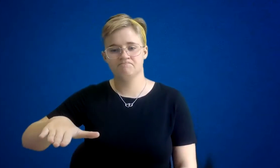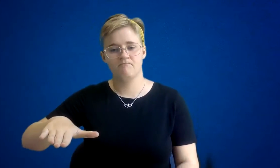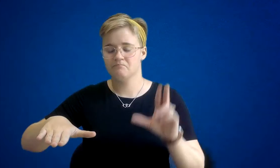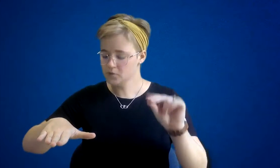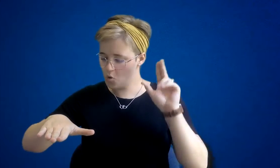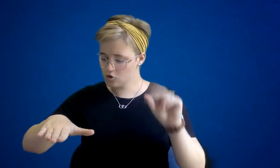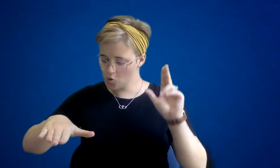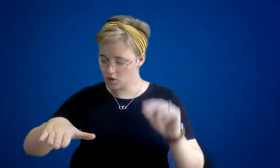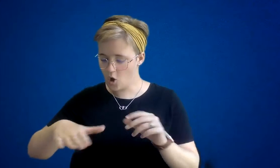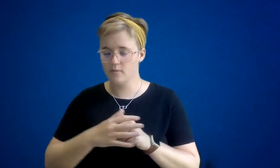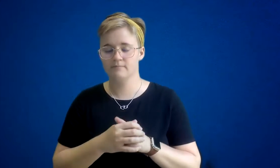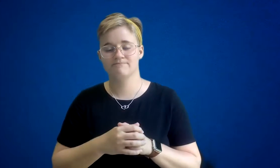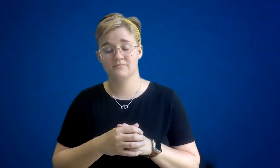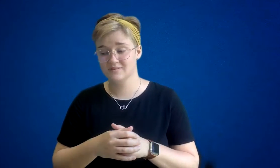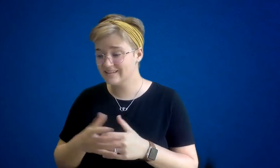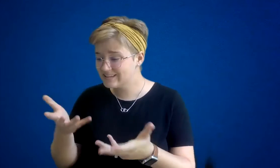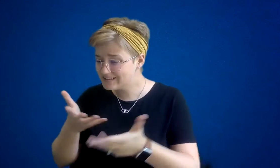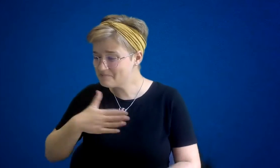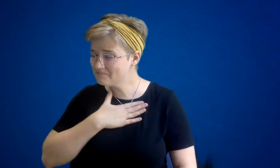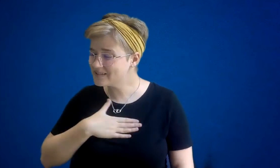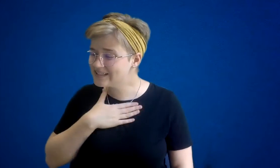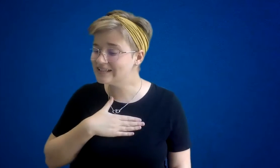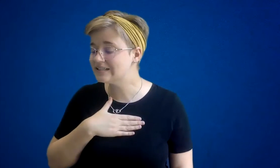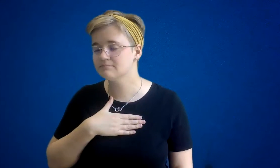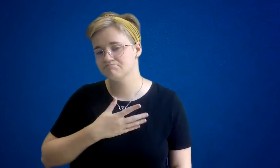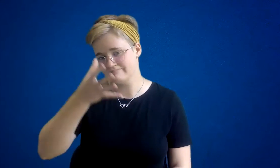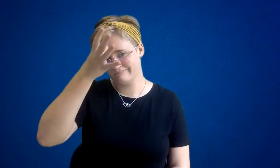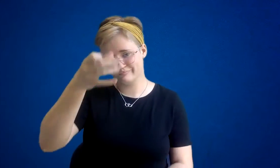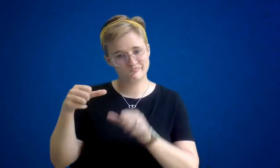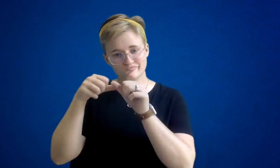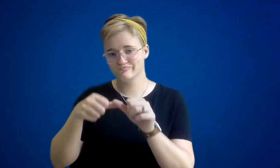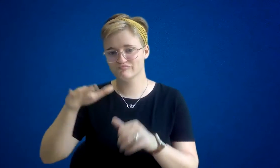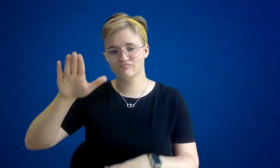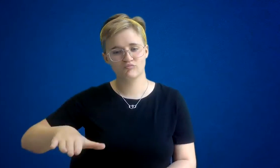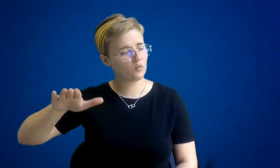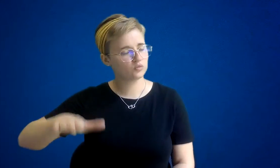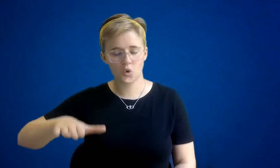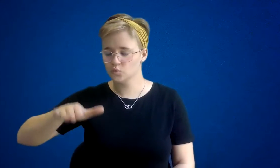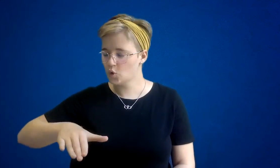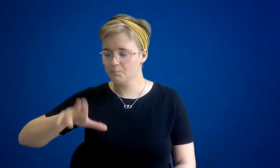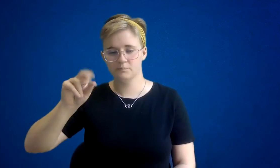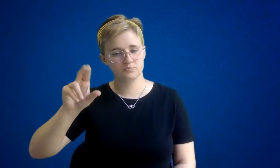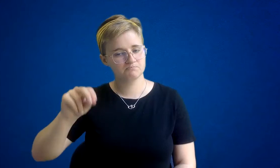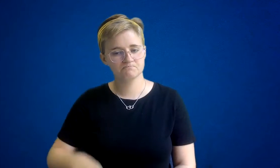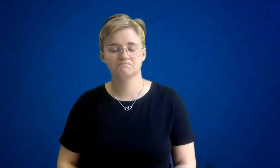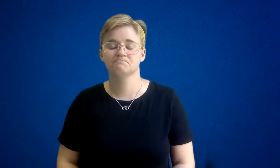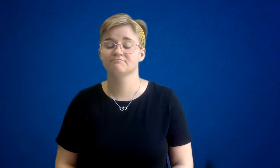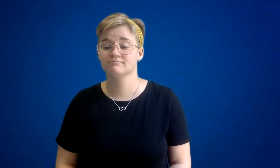Grandfather just repeated, no, no, no. The situation appeared hopeless, but Little Willie